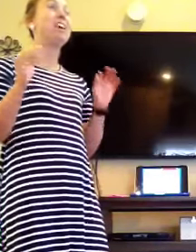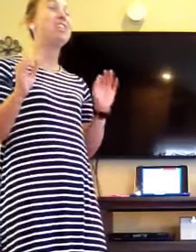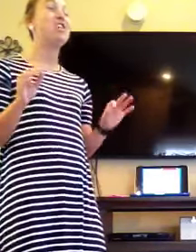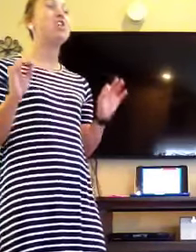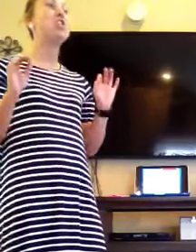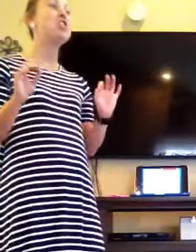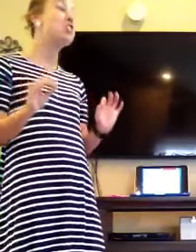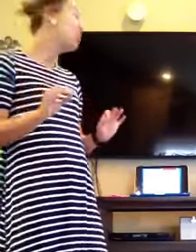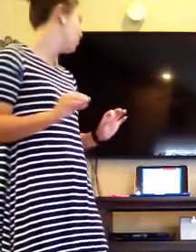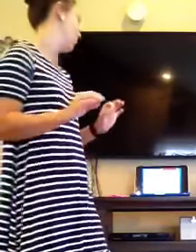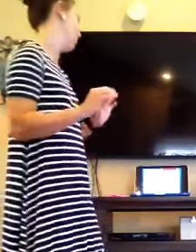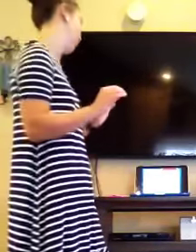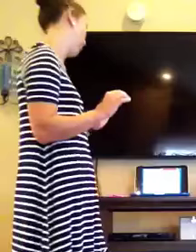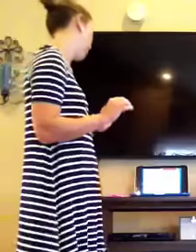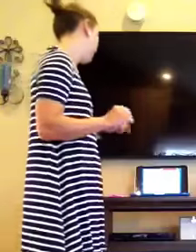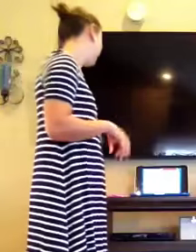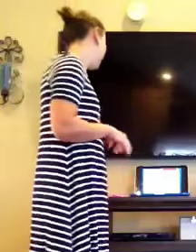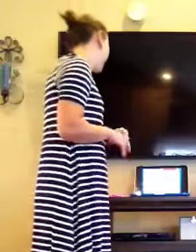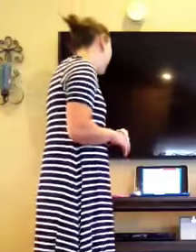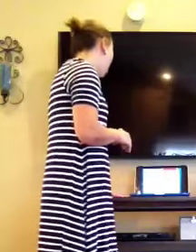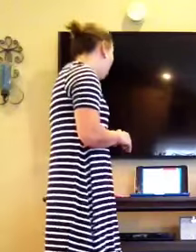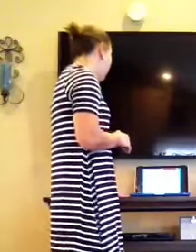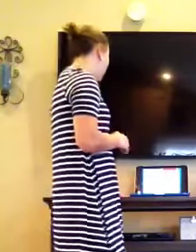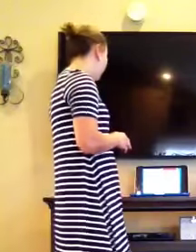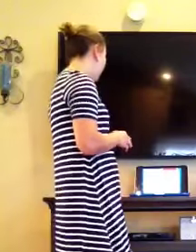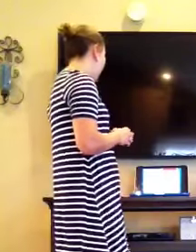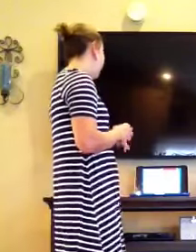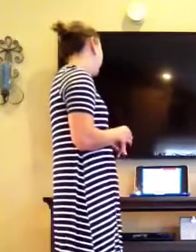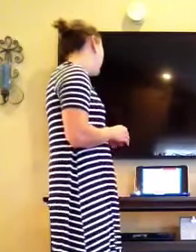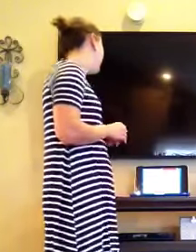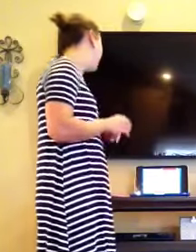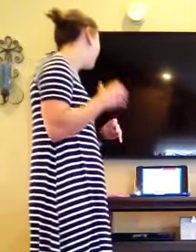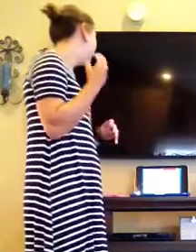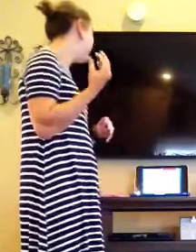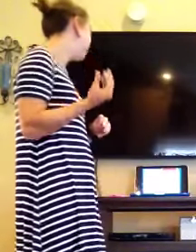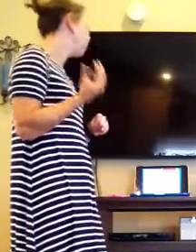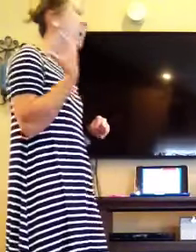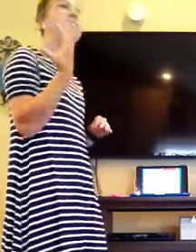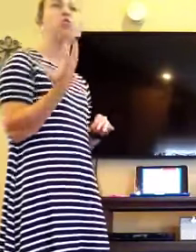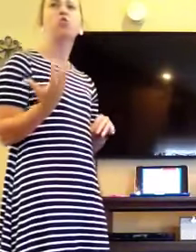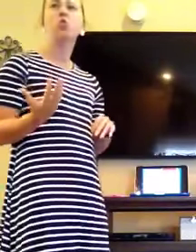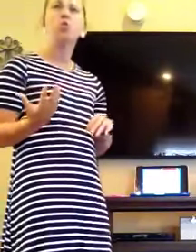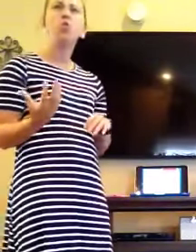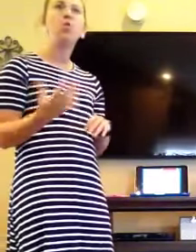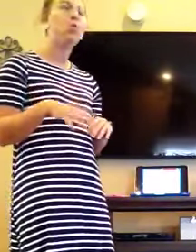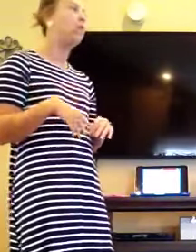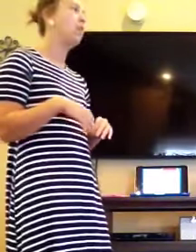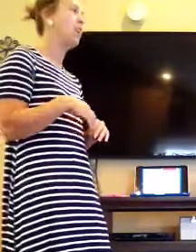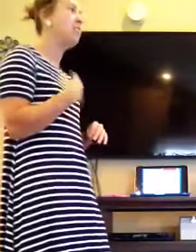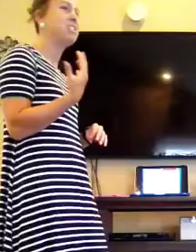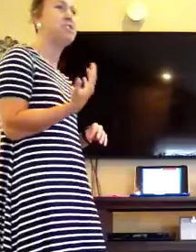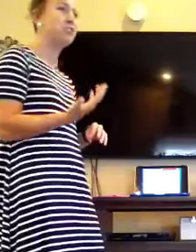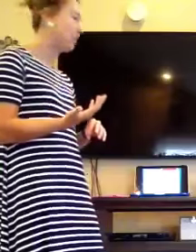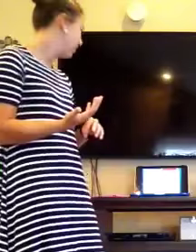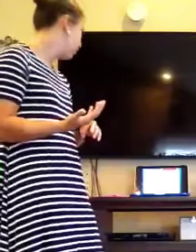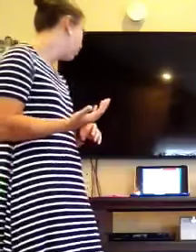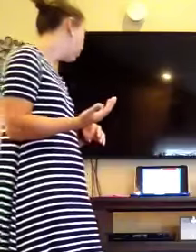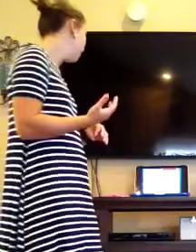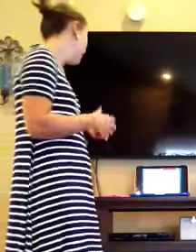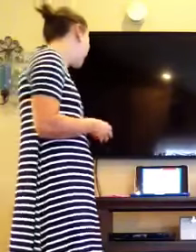is huge. All too often I see teachers after school or even during school,